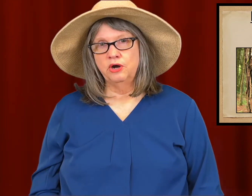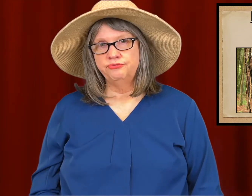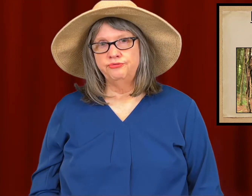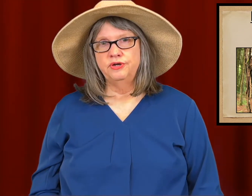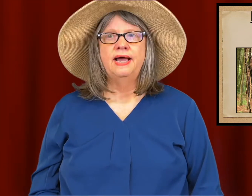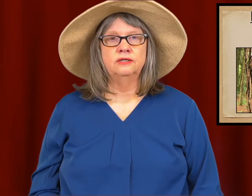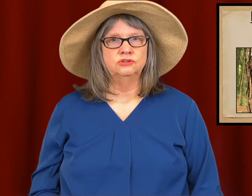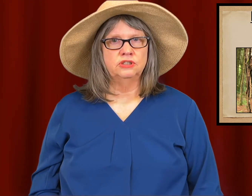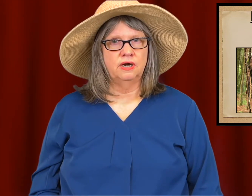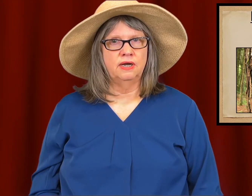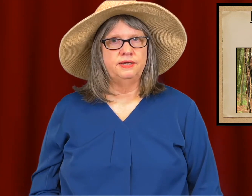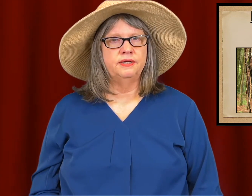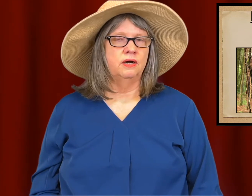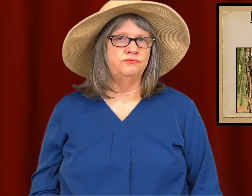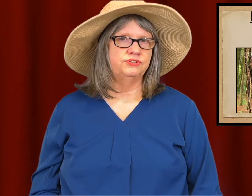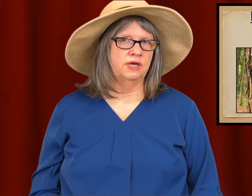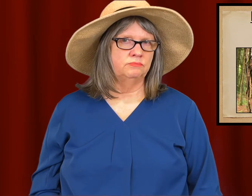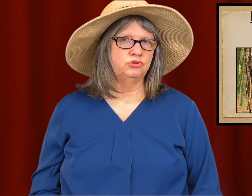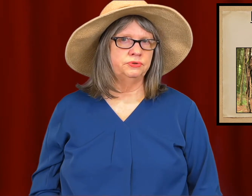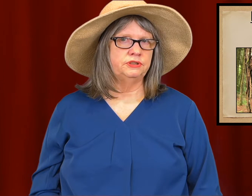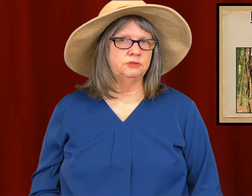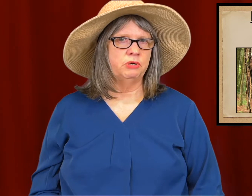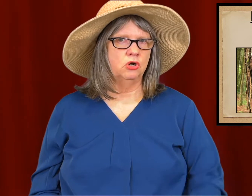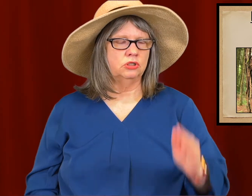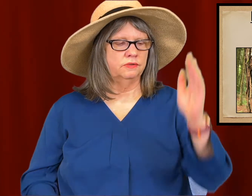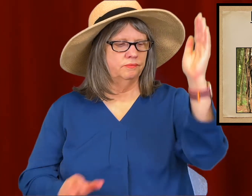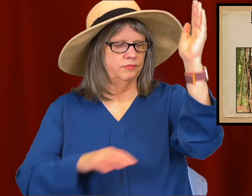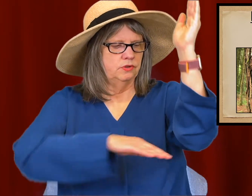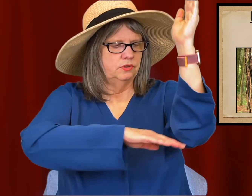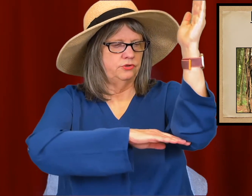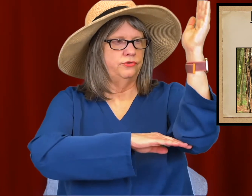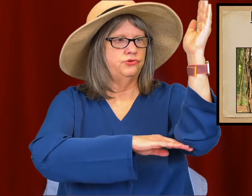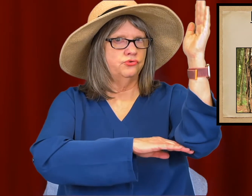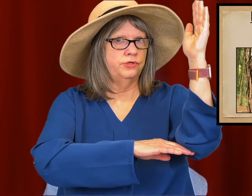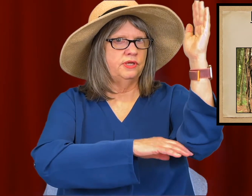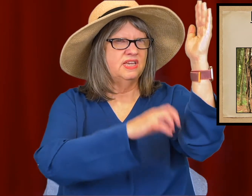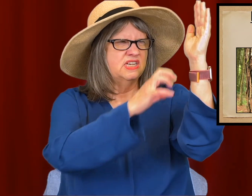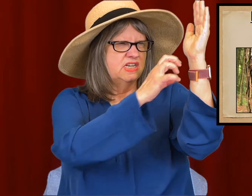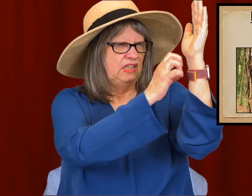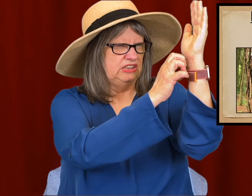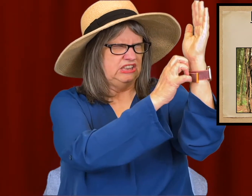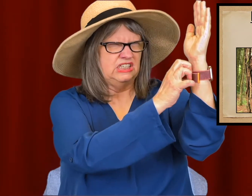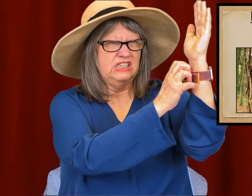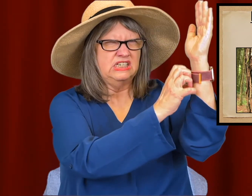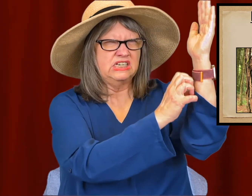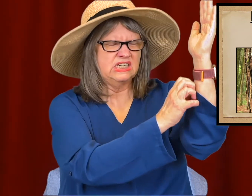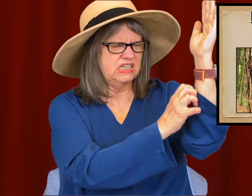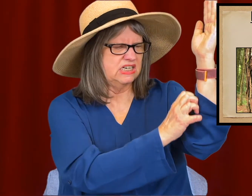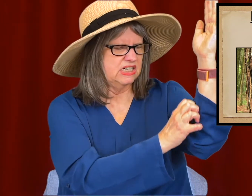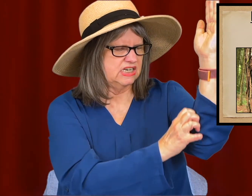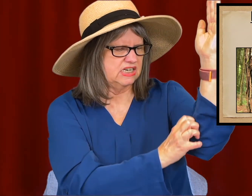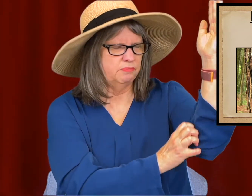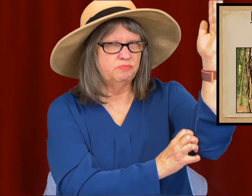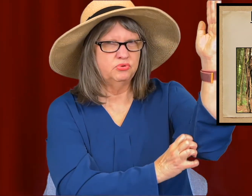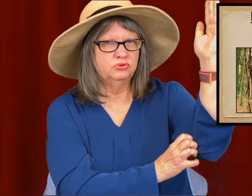rough outside of some trees' bark. Do the tree and then pull